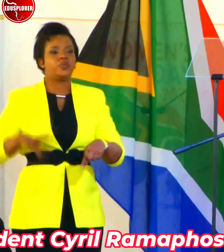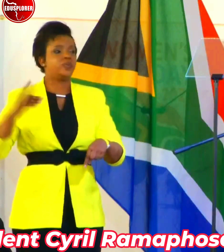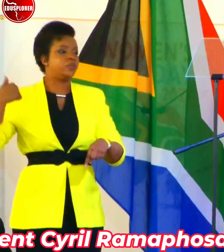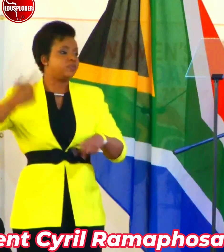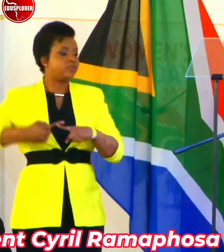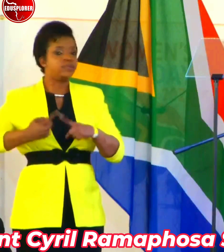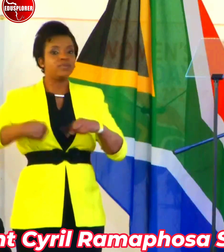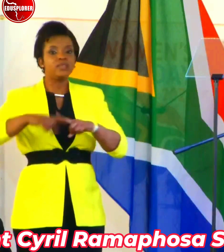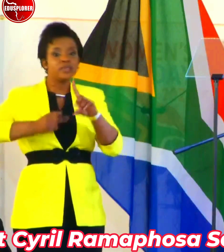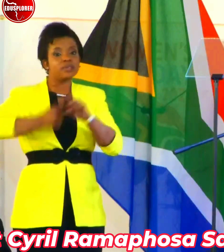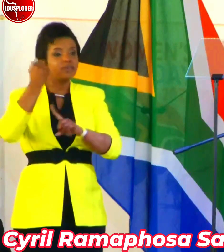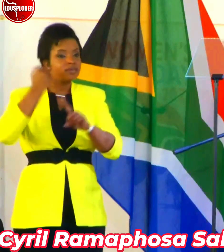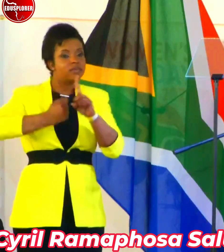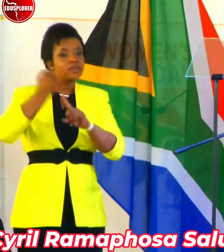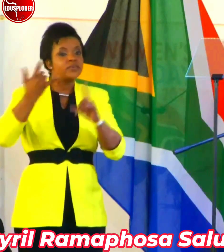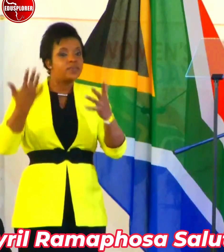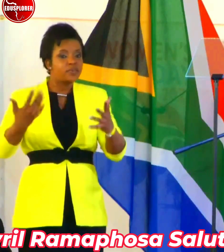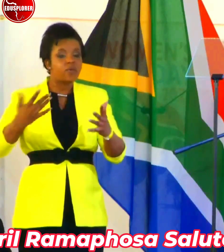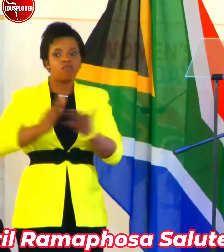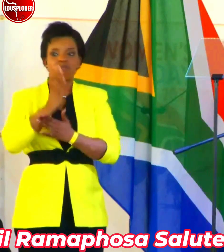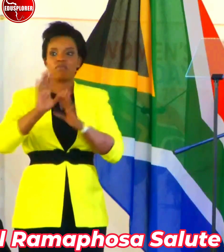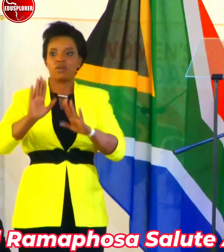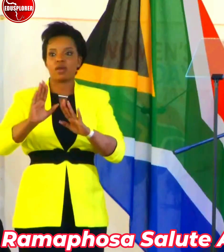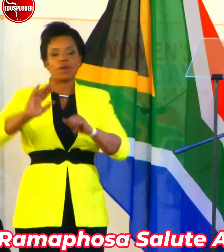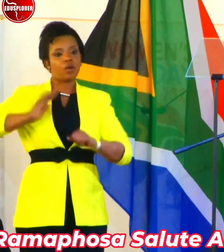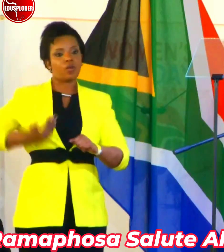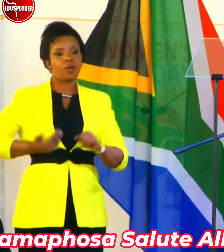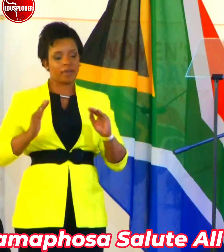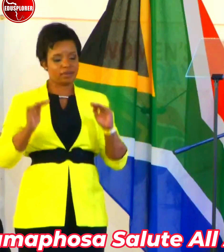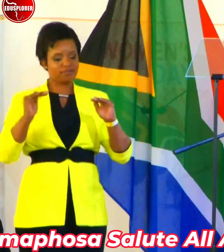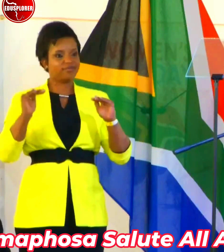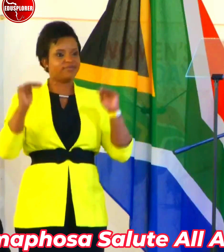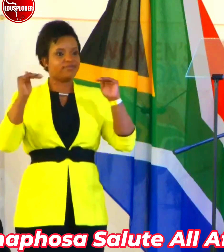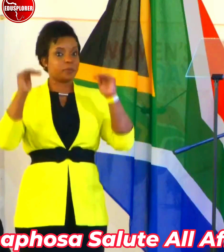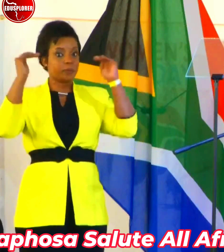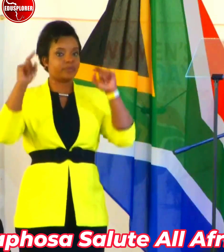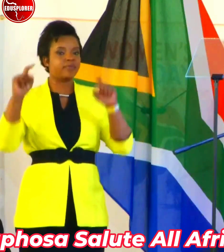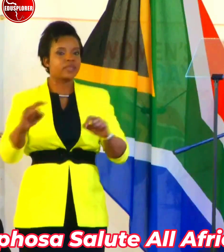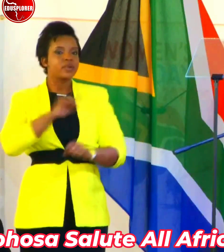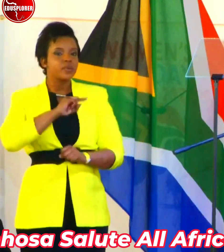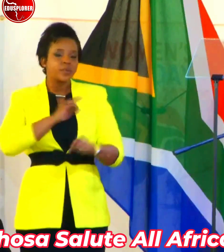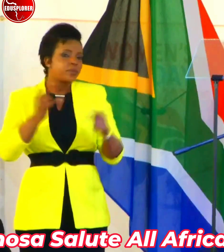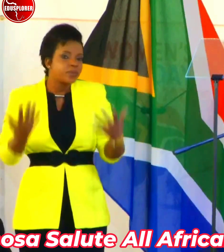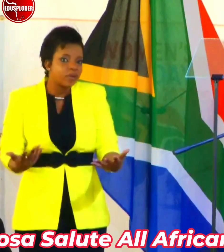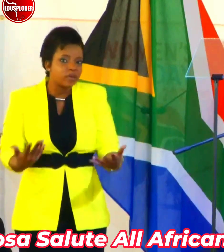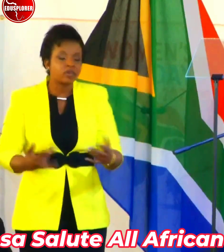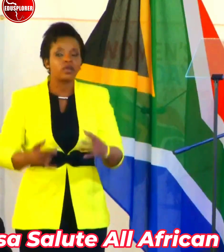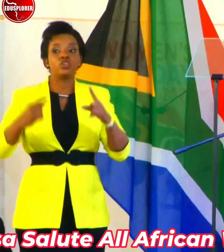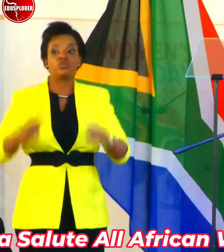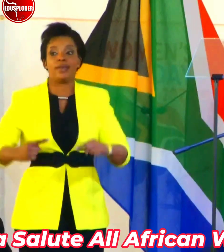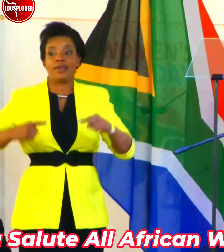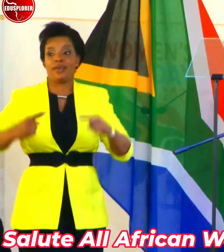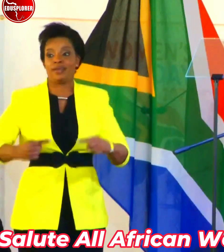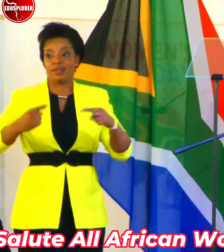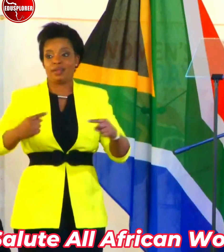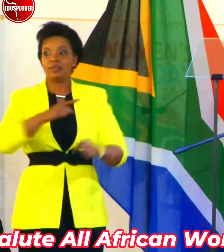of women. This is largely due to the struggles that the women of our country